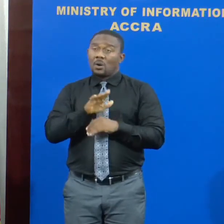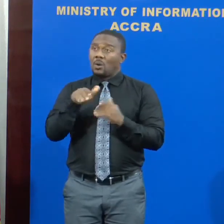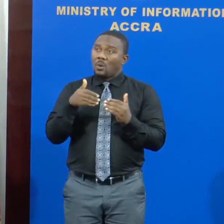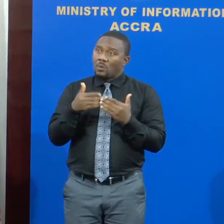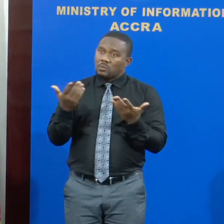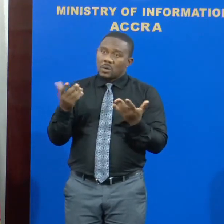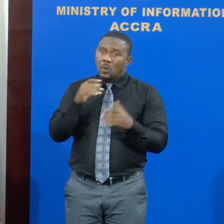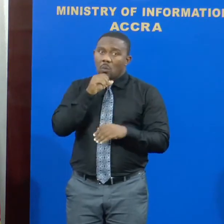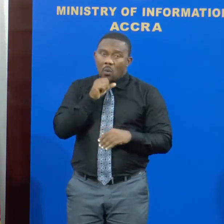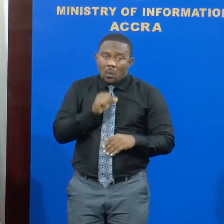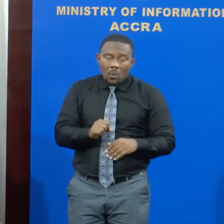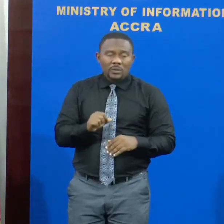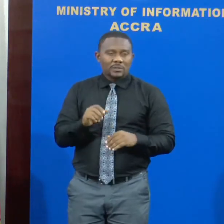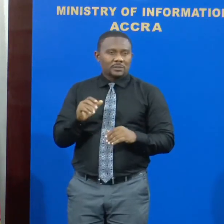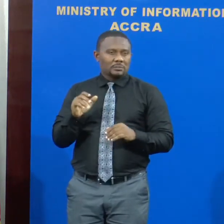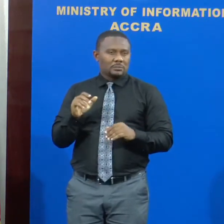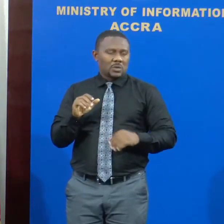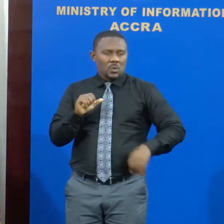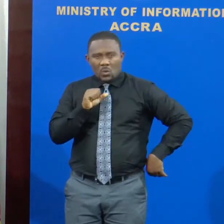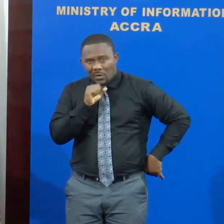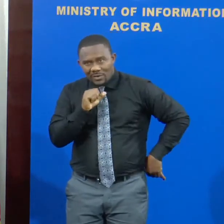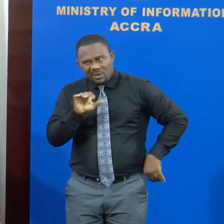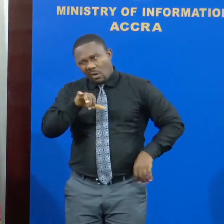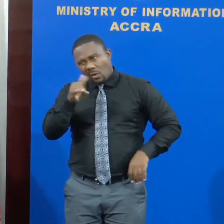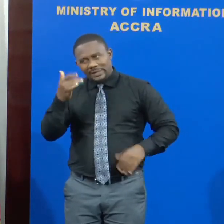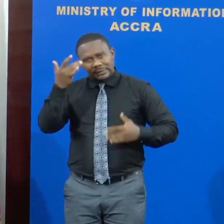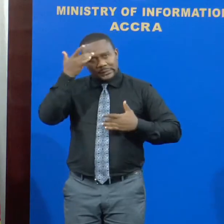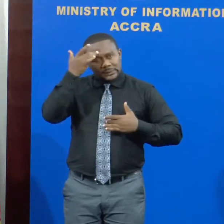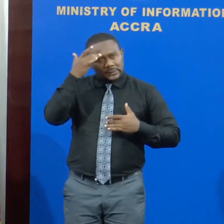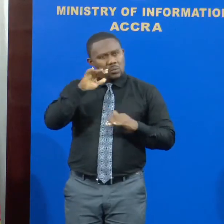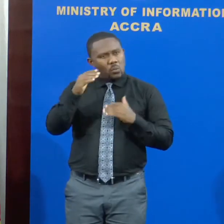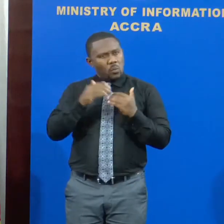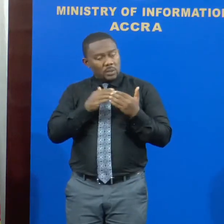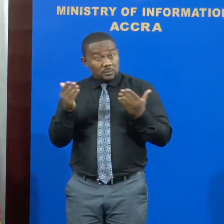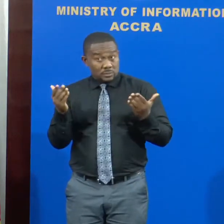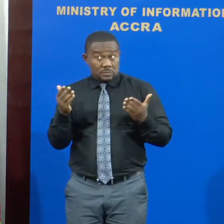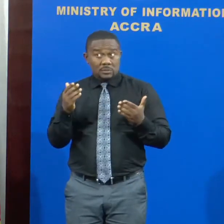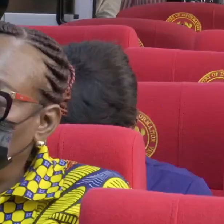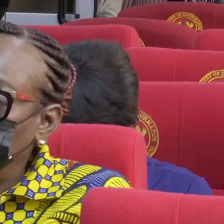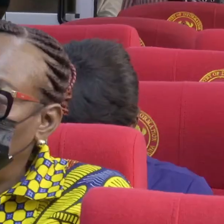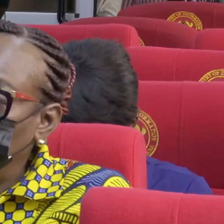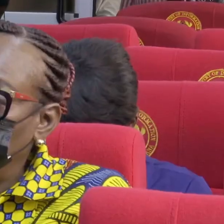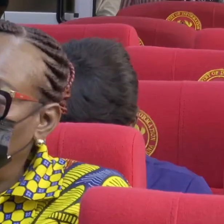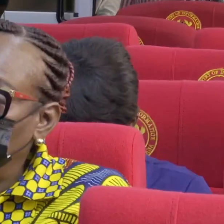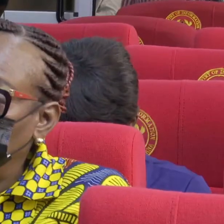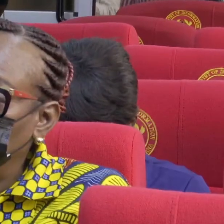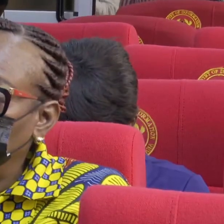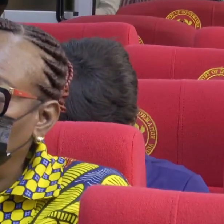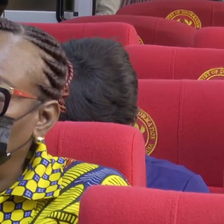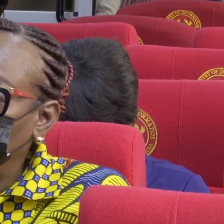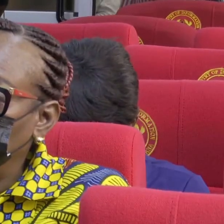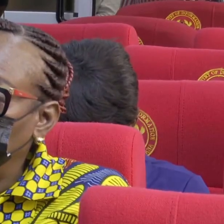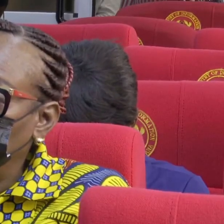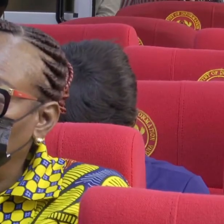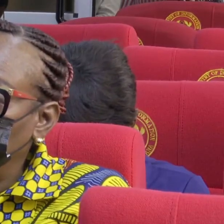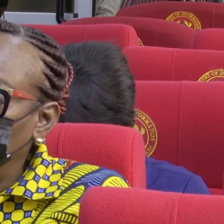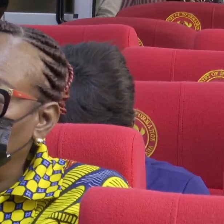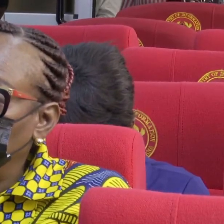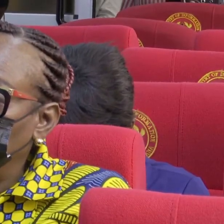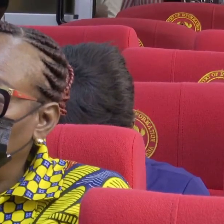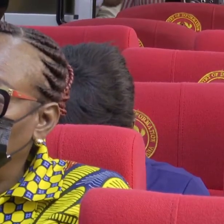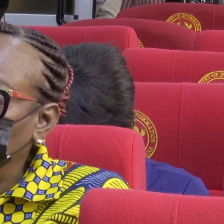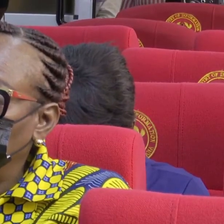age and all the other contingencies that SNIT allows you to protect yourself against.